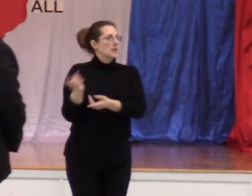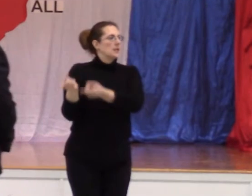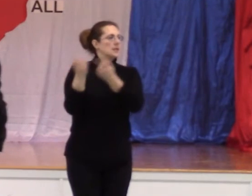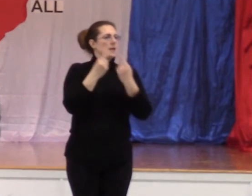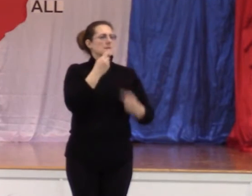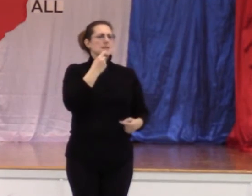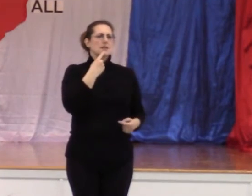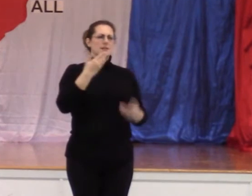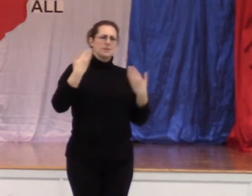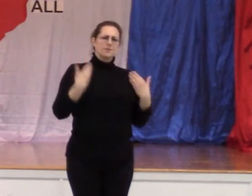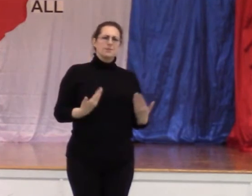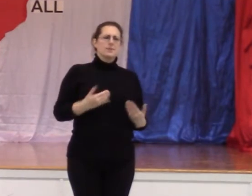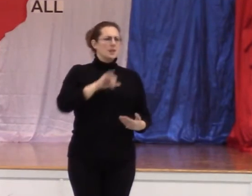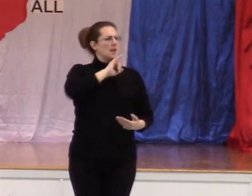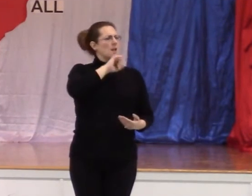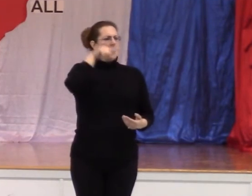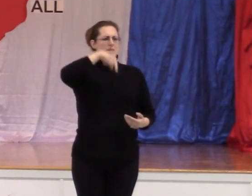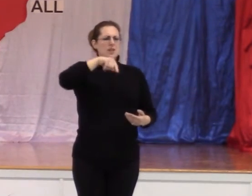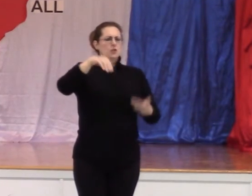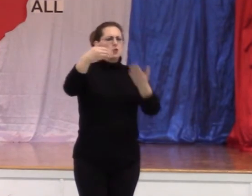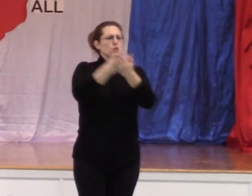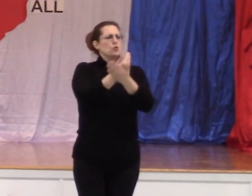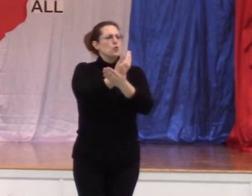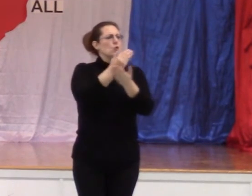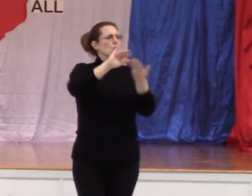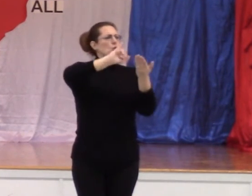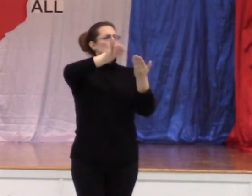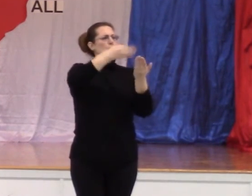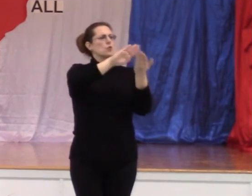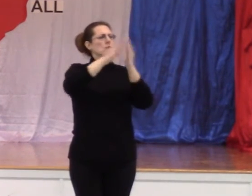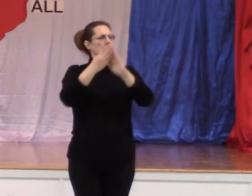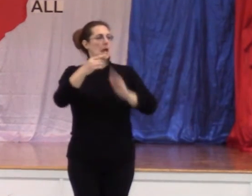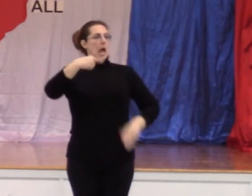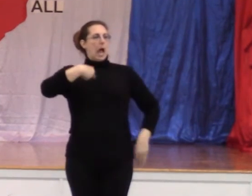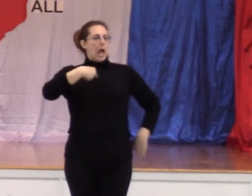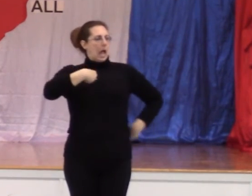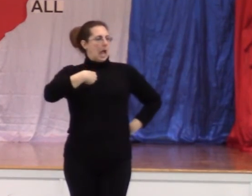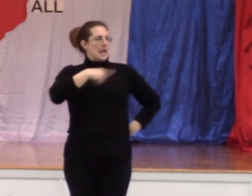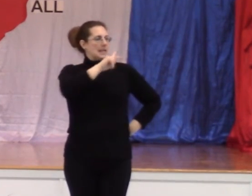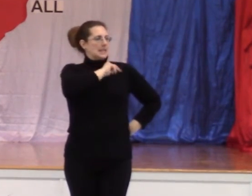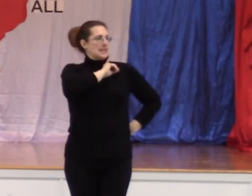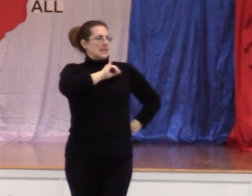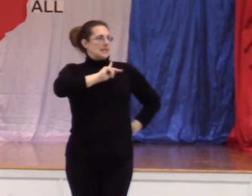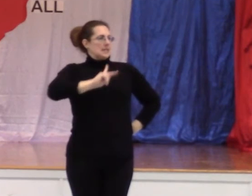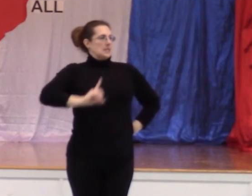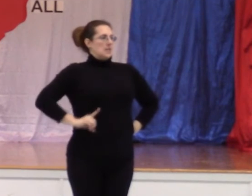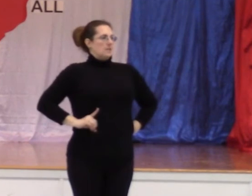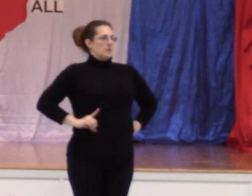and says, well, this is the New Jerusalem, and I am King David.